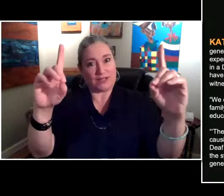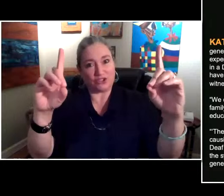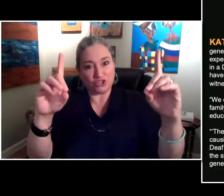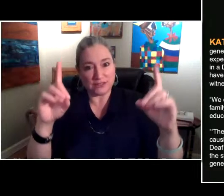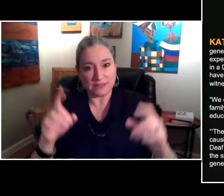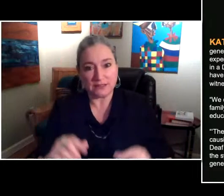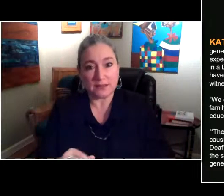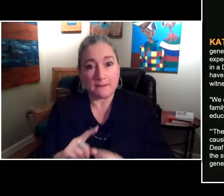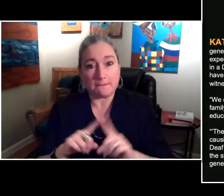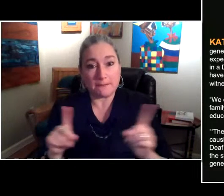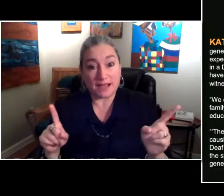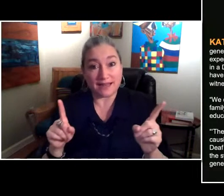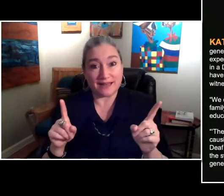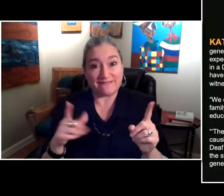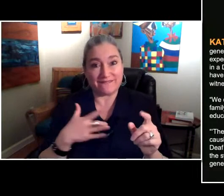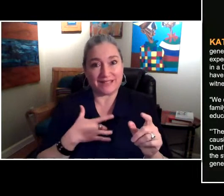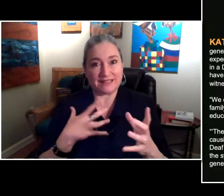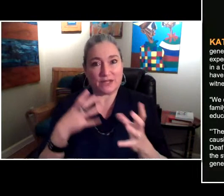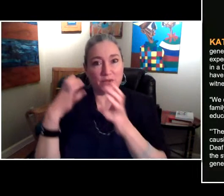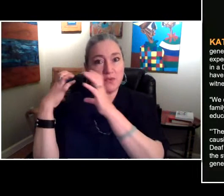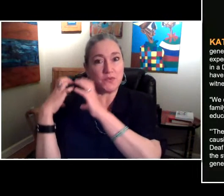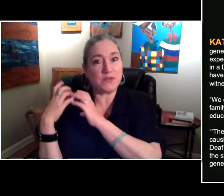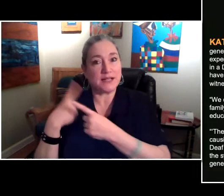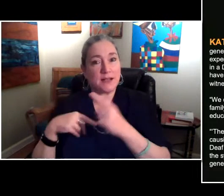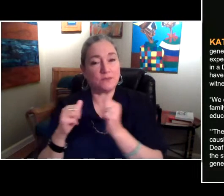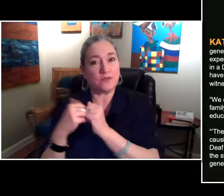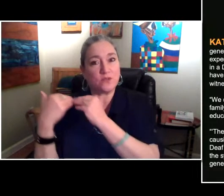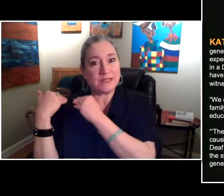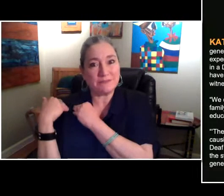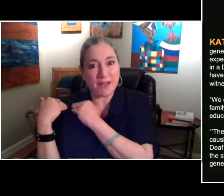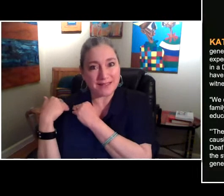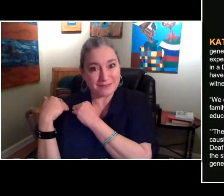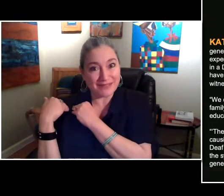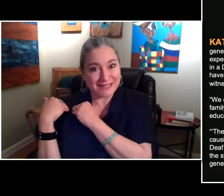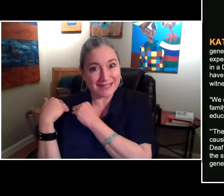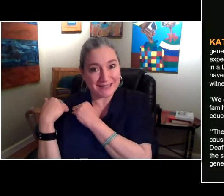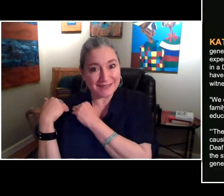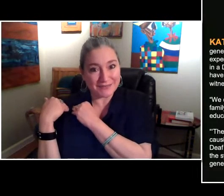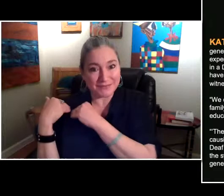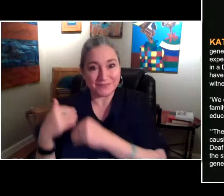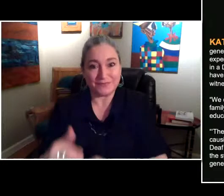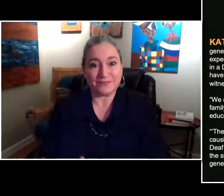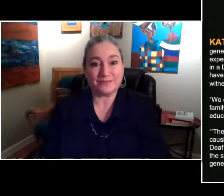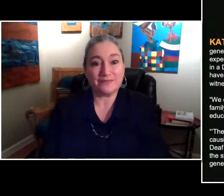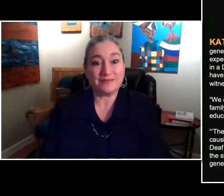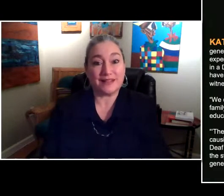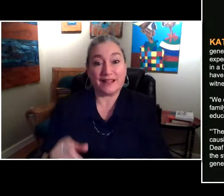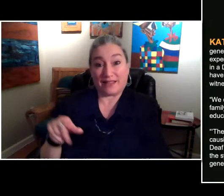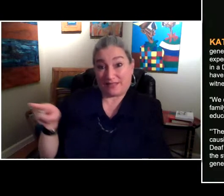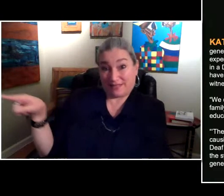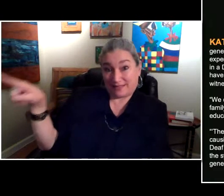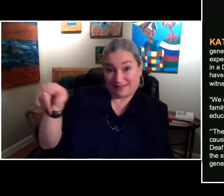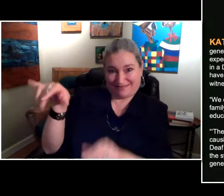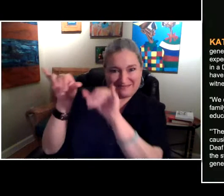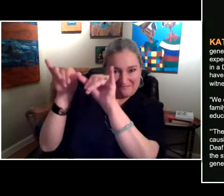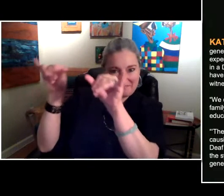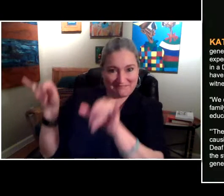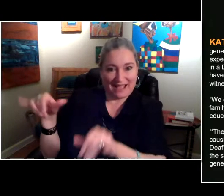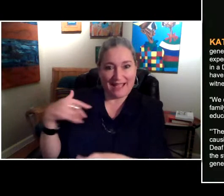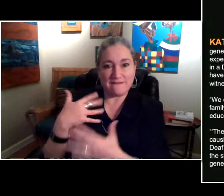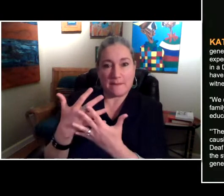all highly educated. We have access to education, but it feels heavy because it comes